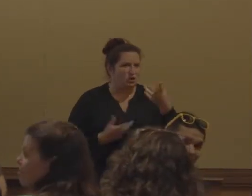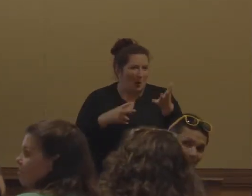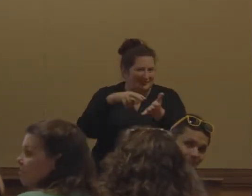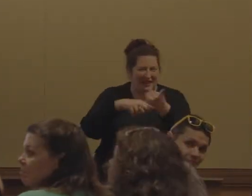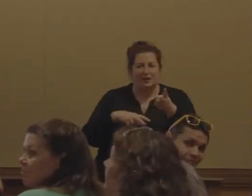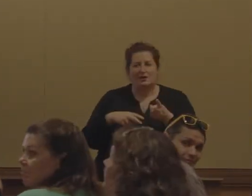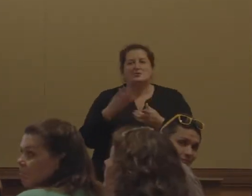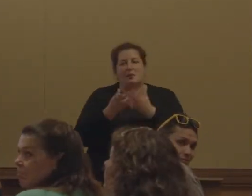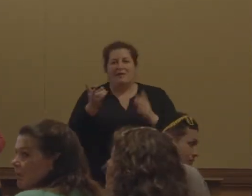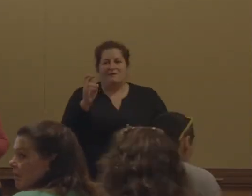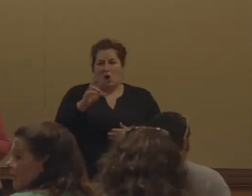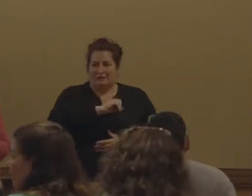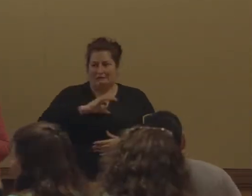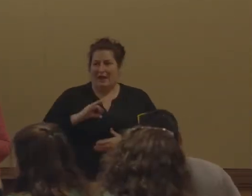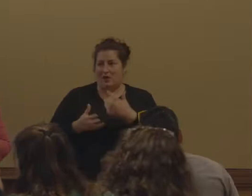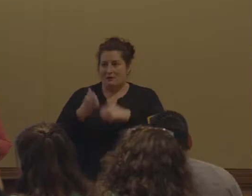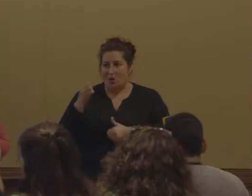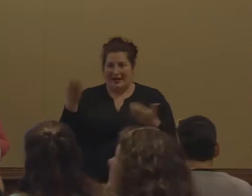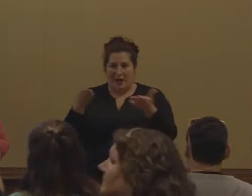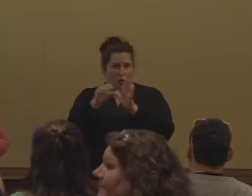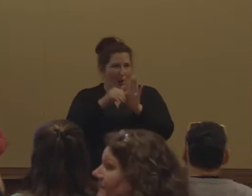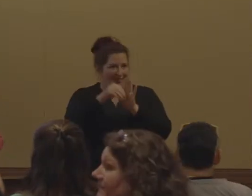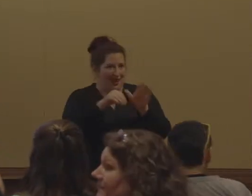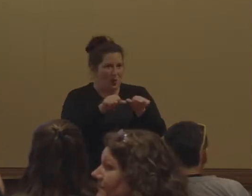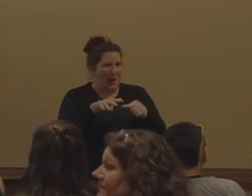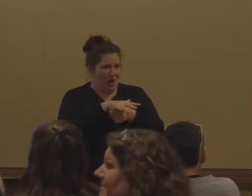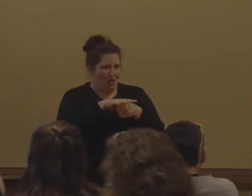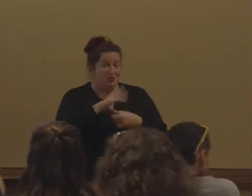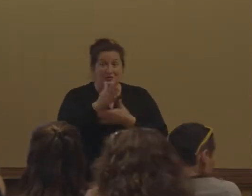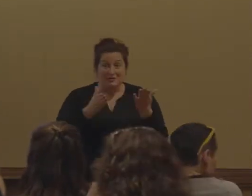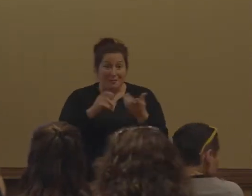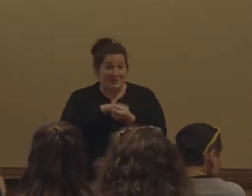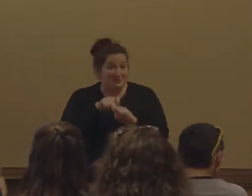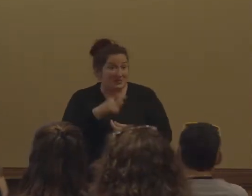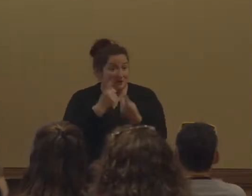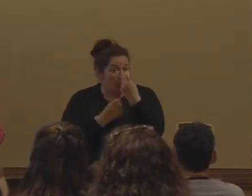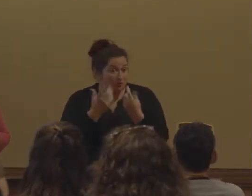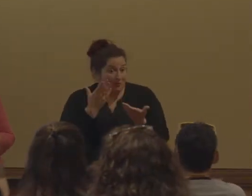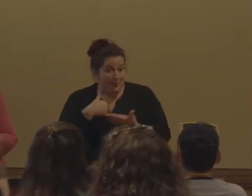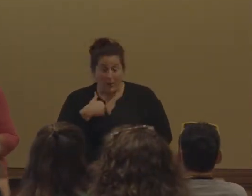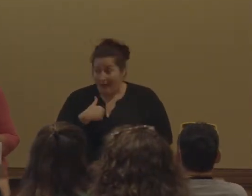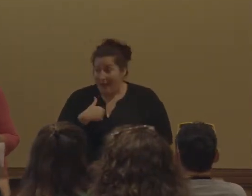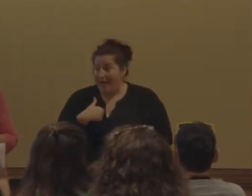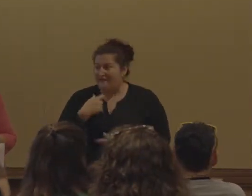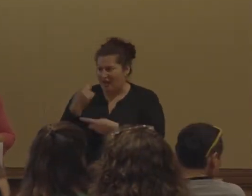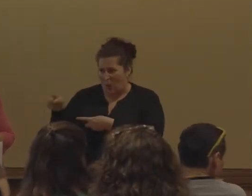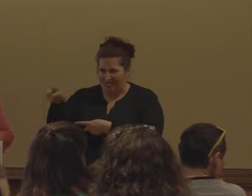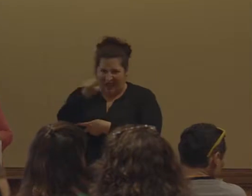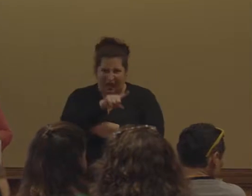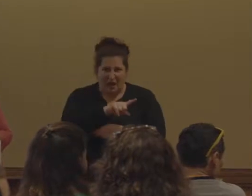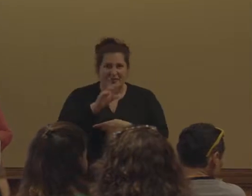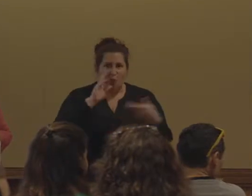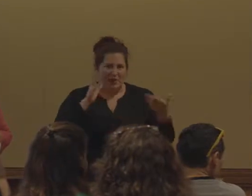our vocational rehabilitation staff. Most of these are here in the Orlando area. So some of the specific questions you may have, I told these guys that